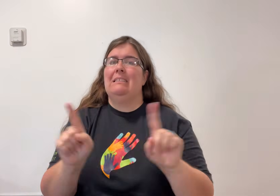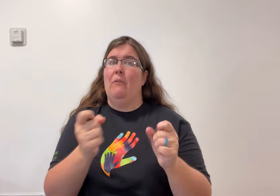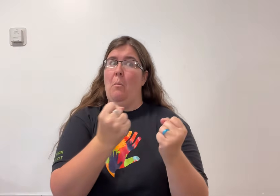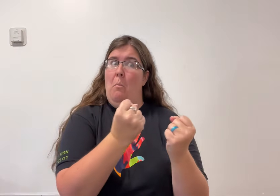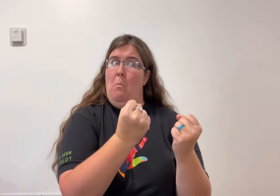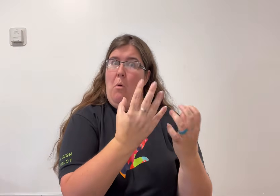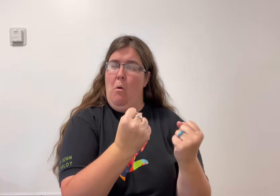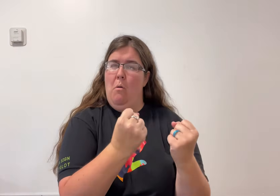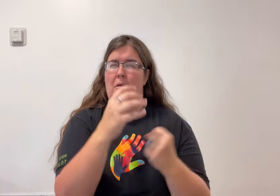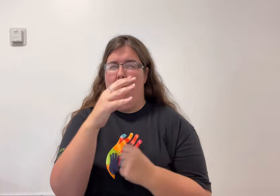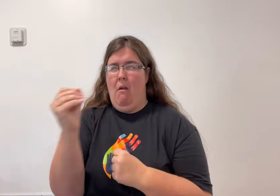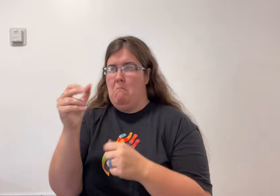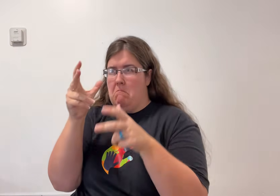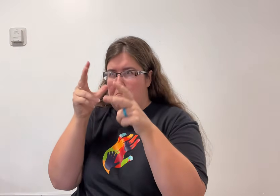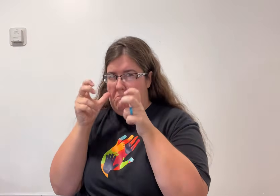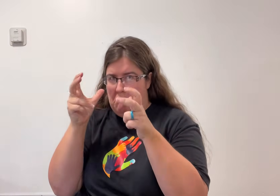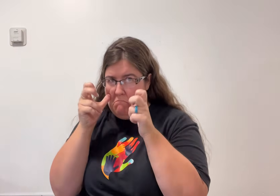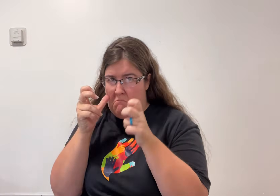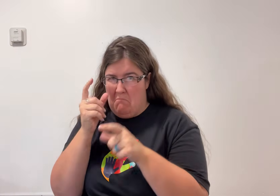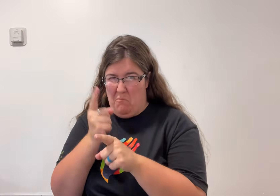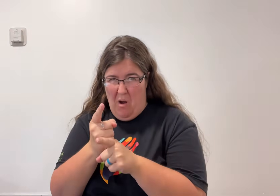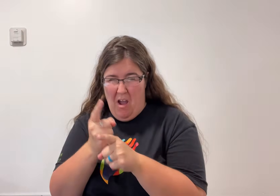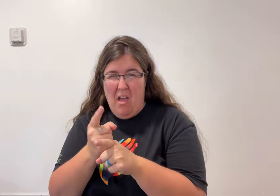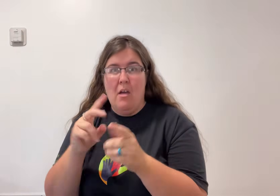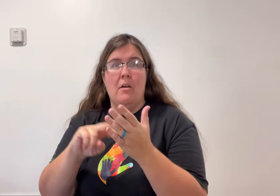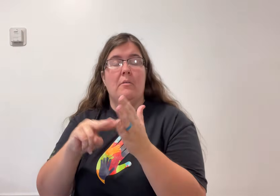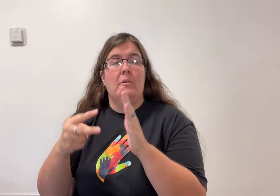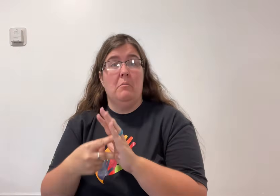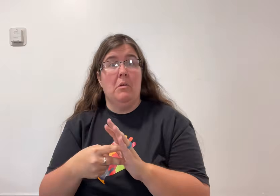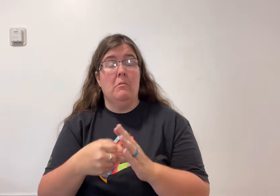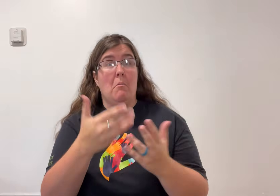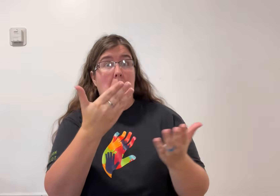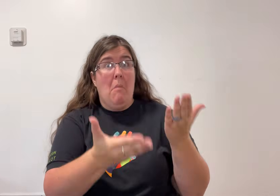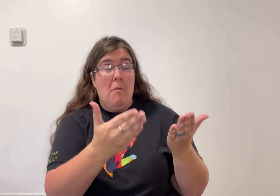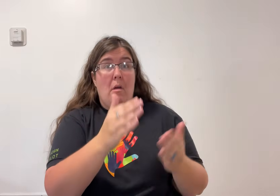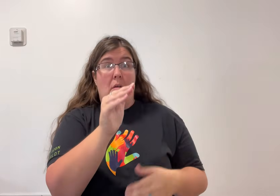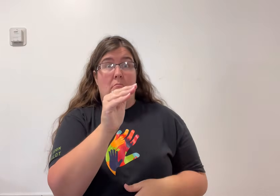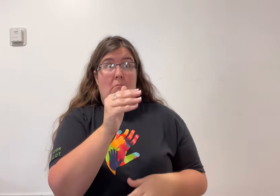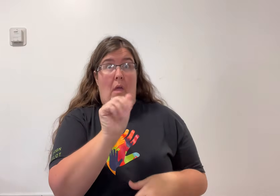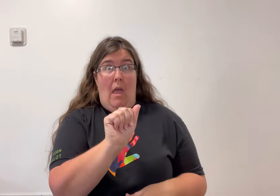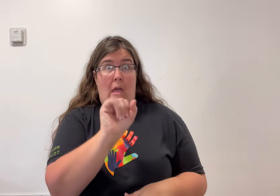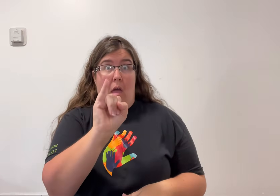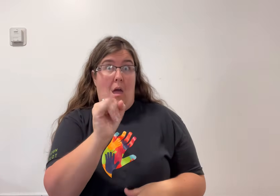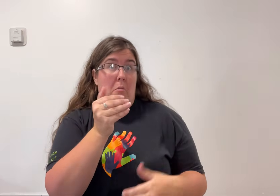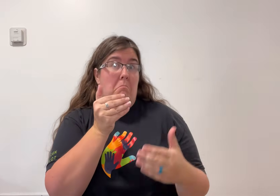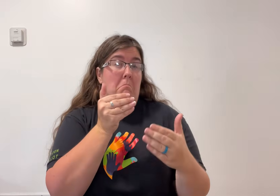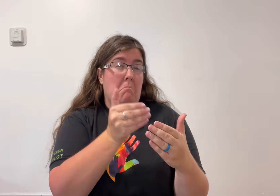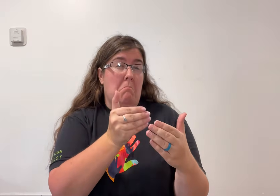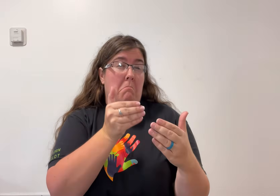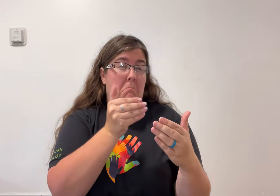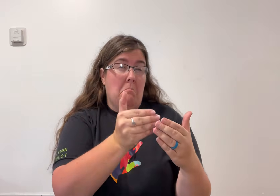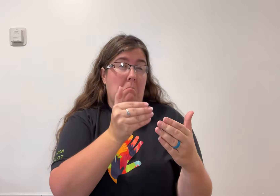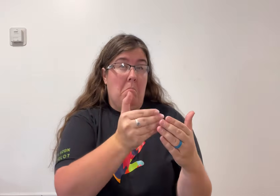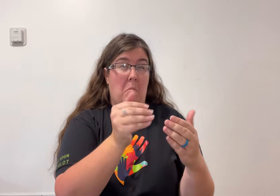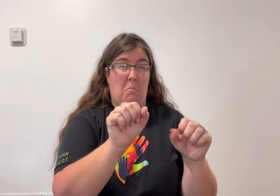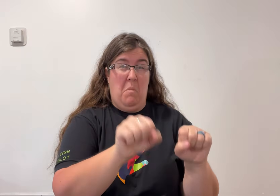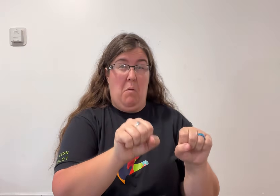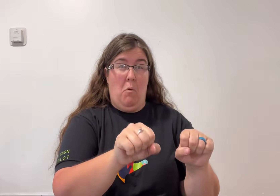think it's important to understand that producing signs and understanding signs are different skills, right? Which means that AI might be super